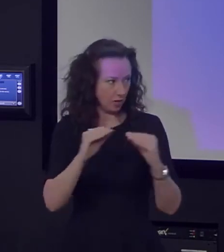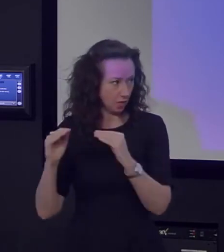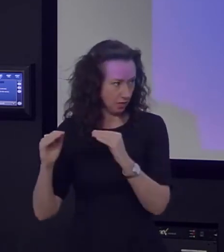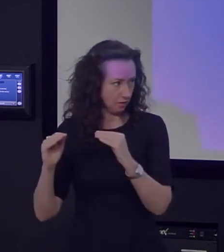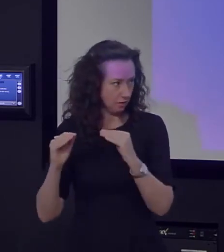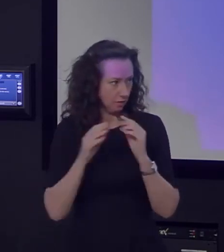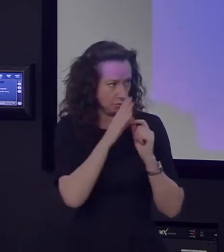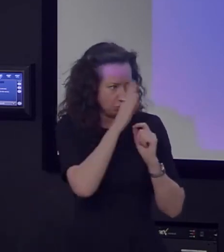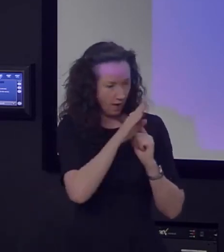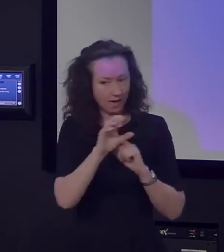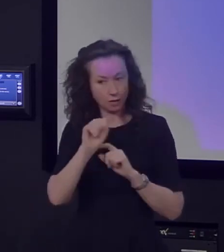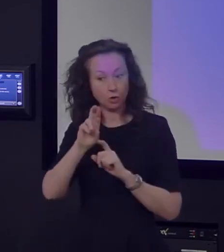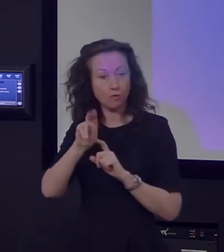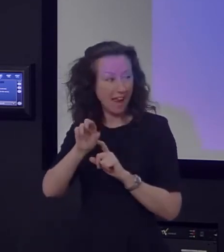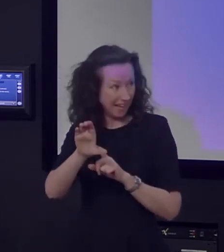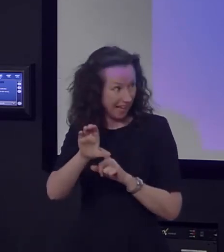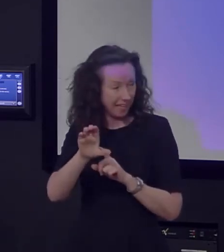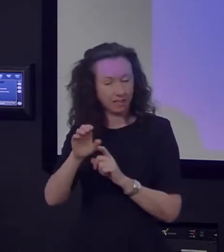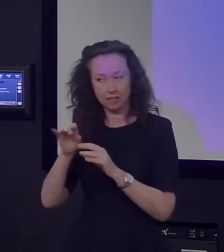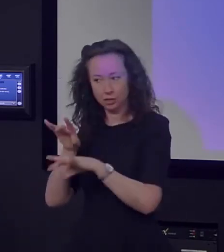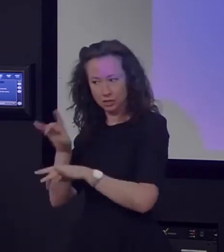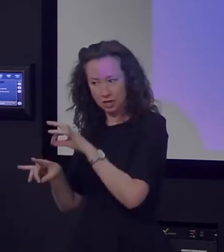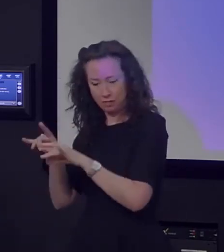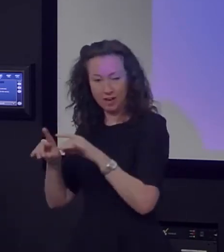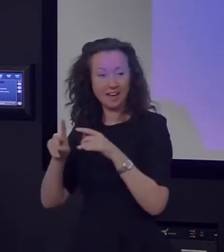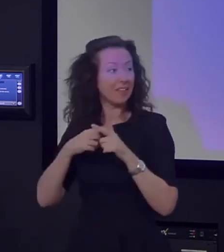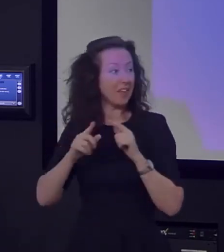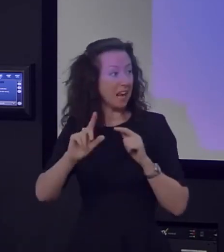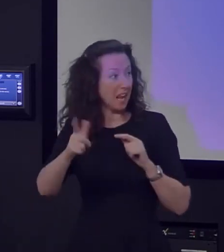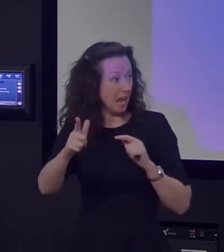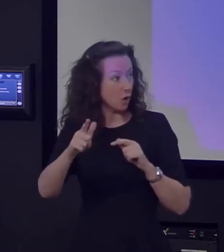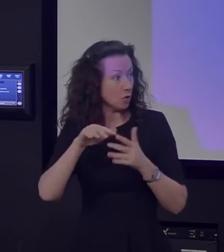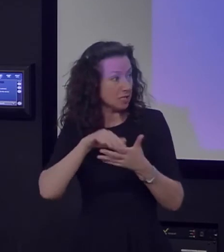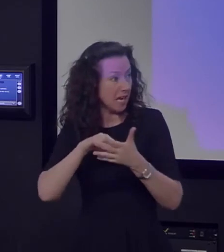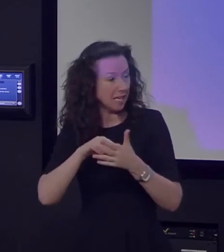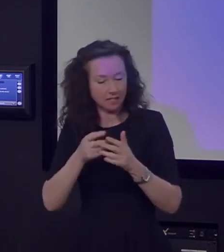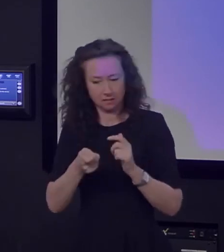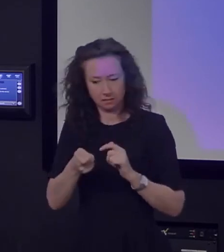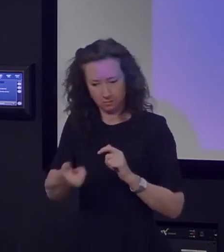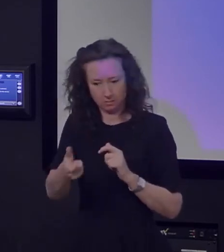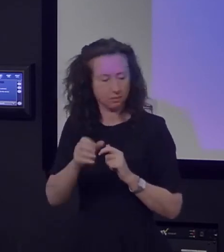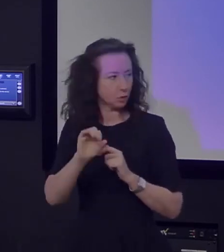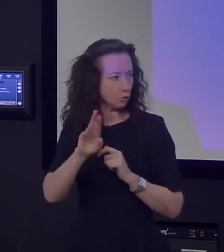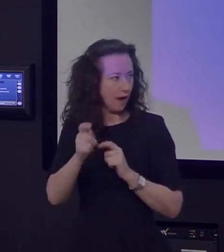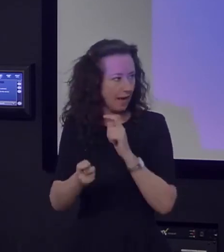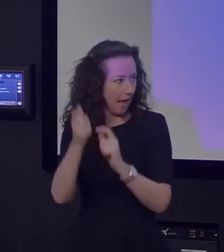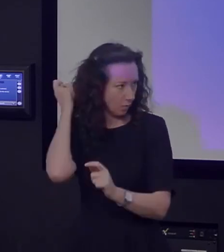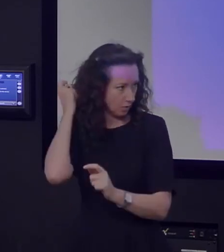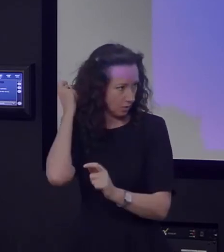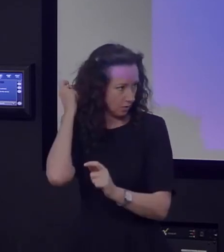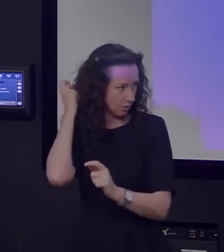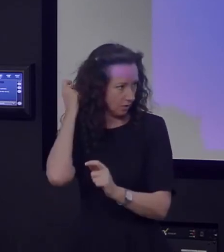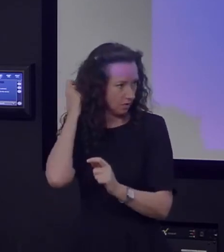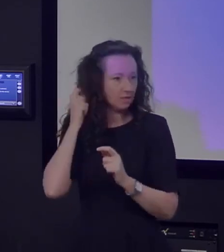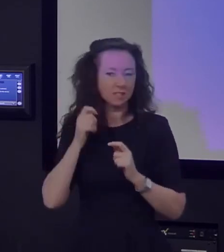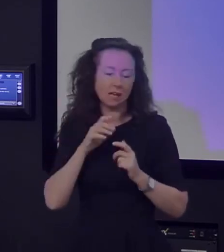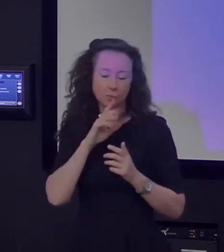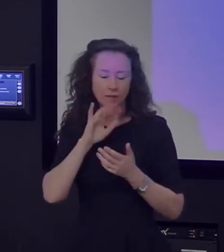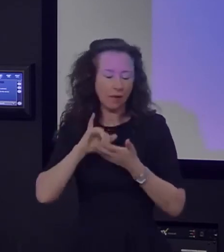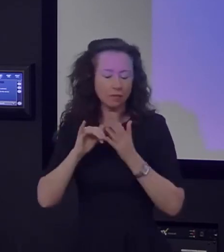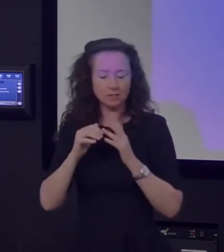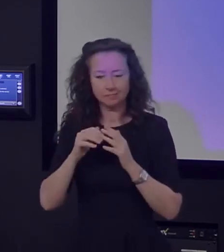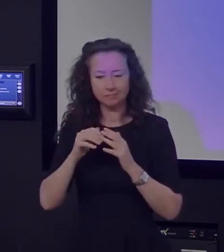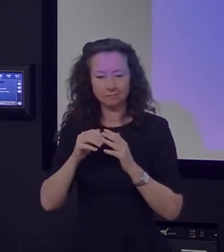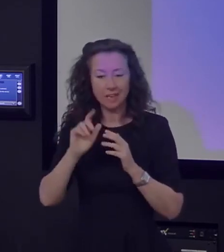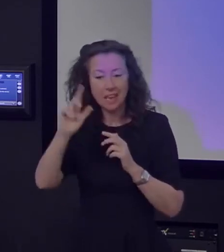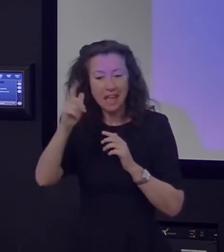middle one, and then we left it out in the later studies. And that's sort of just a technical point. We left it out